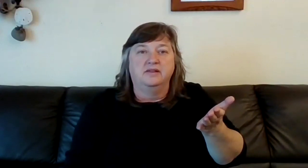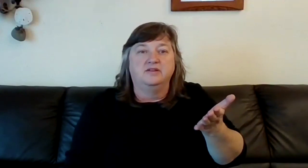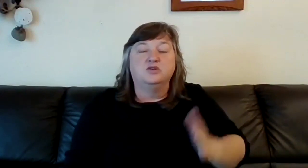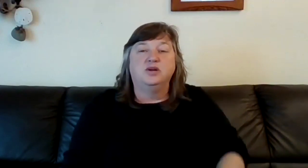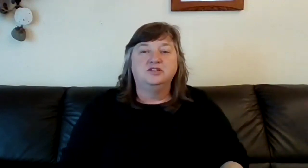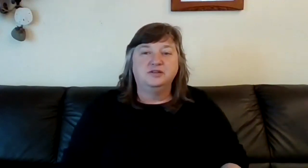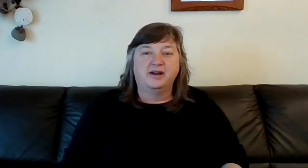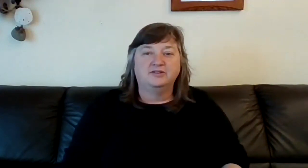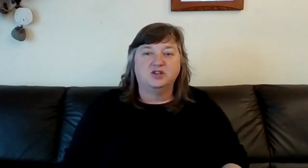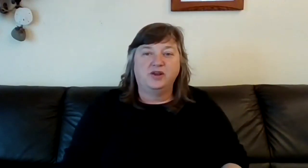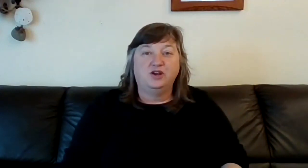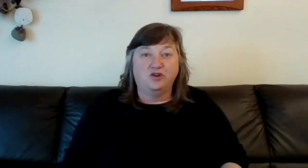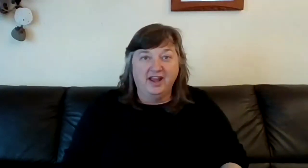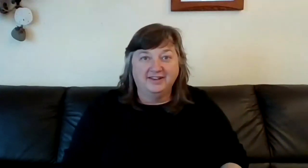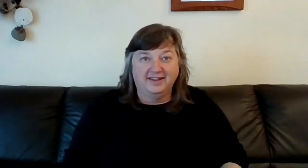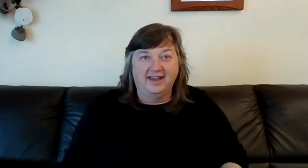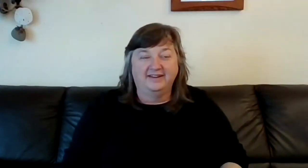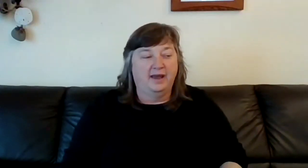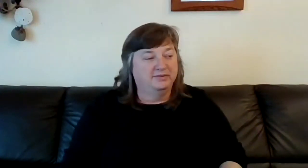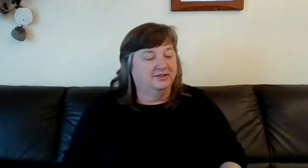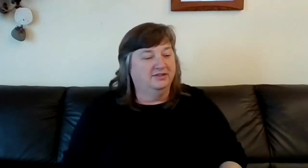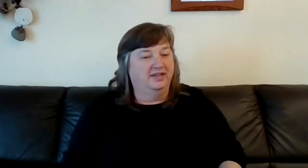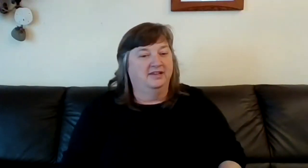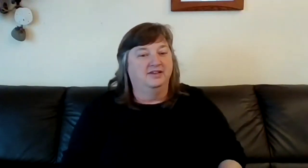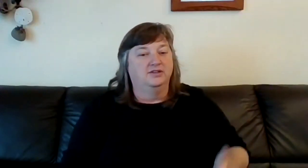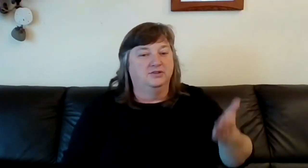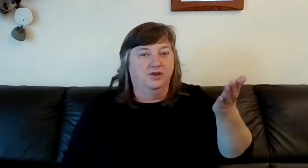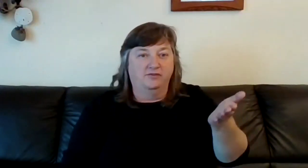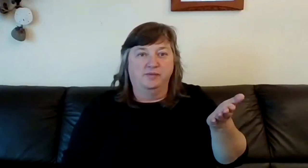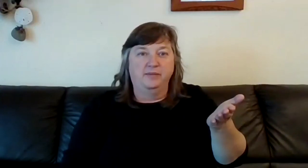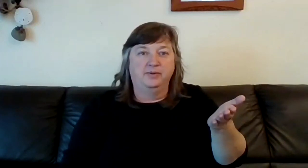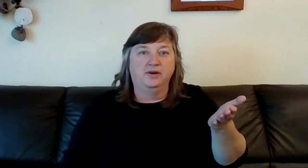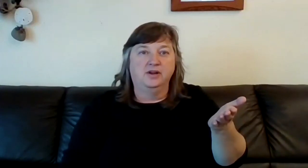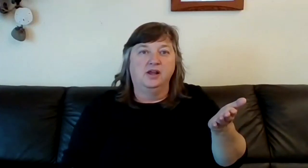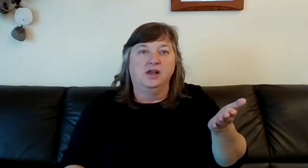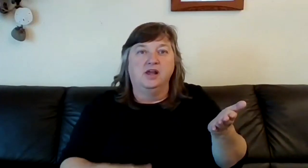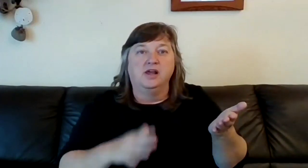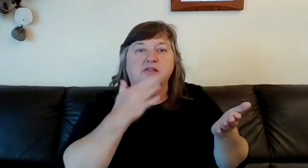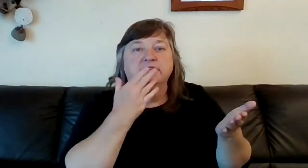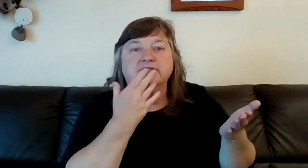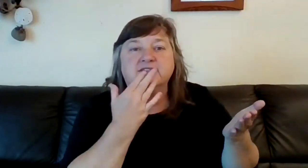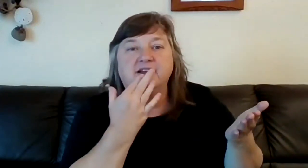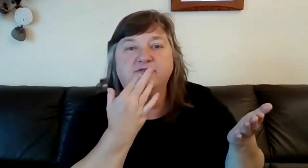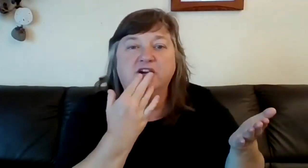There's a question about showing crayon again. Absolutely. So you have your paper. This is the sign for